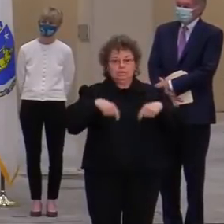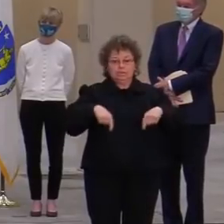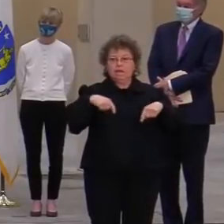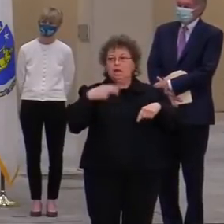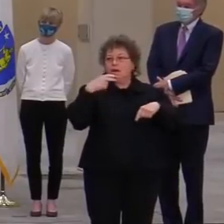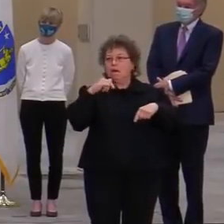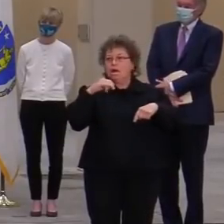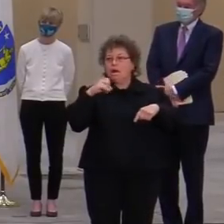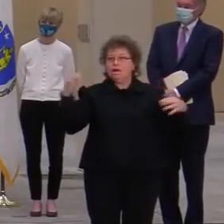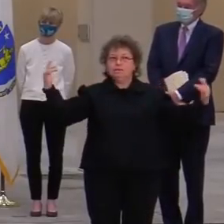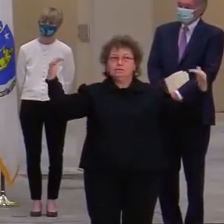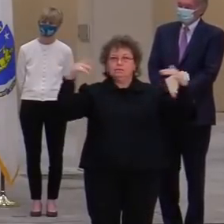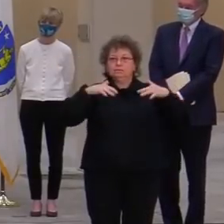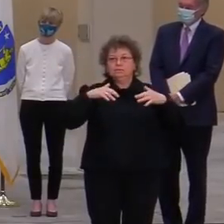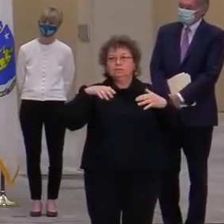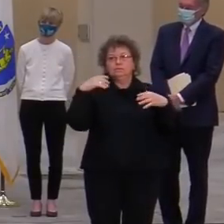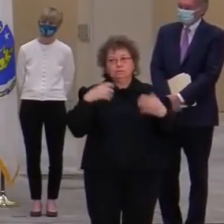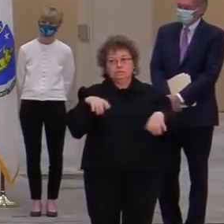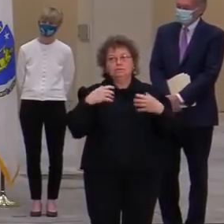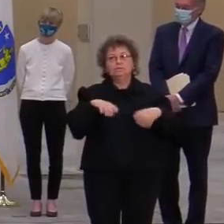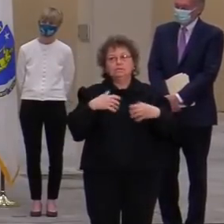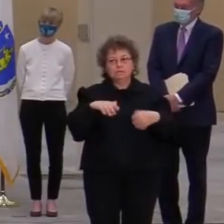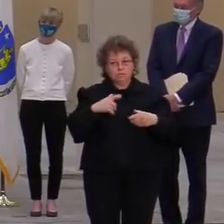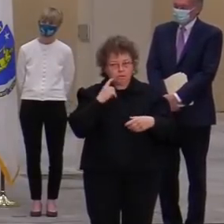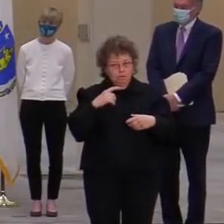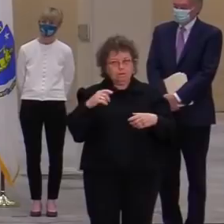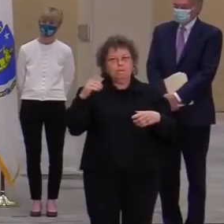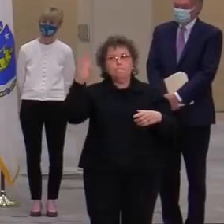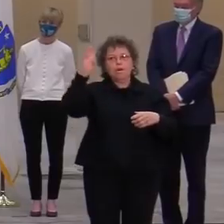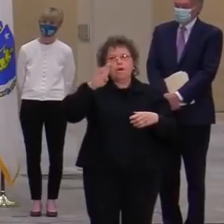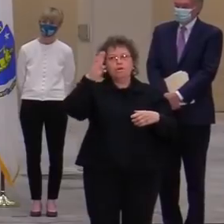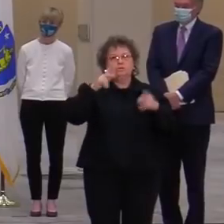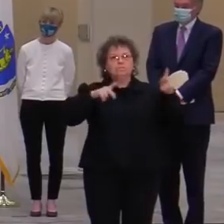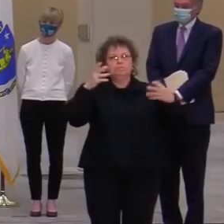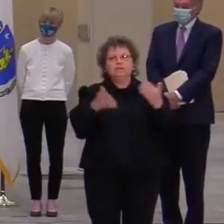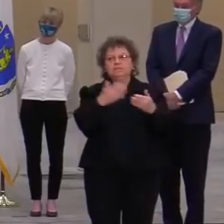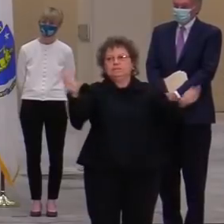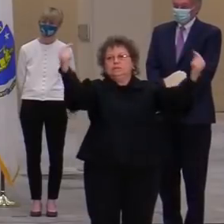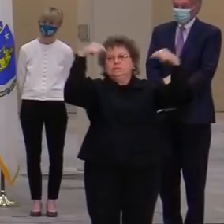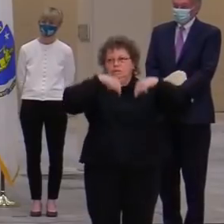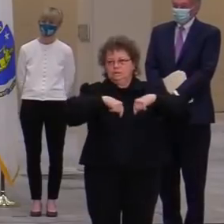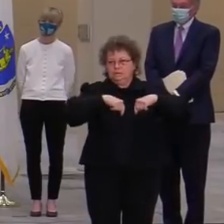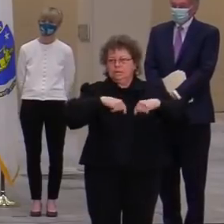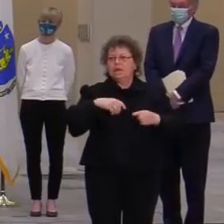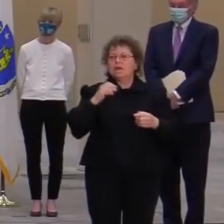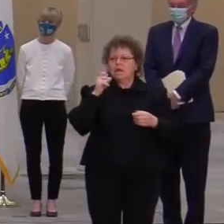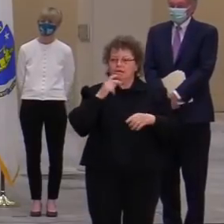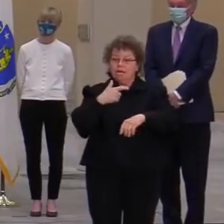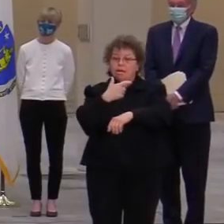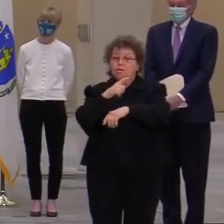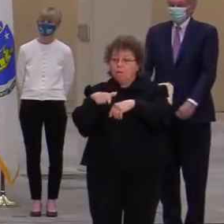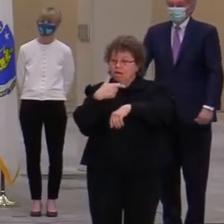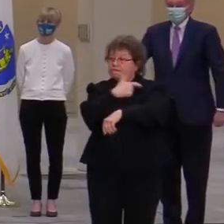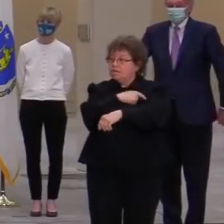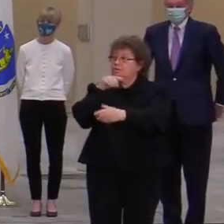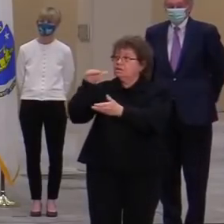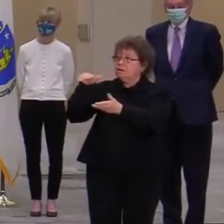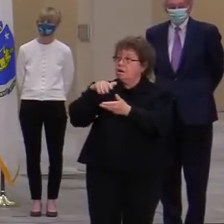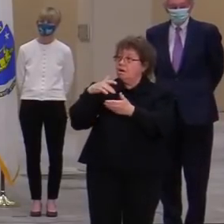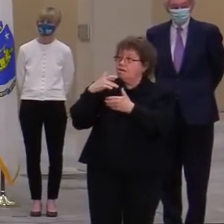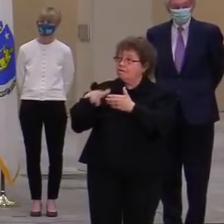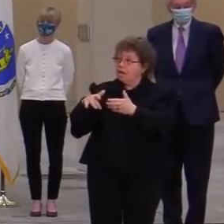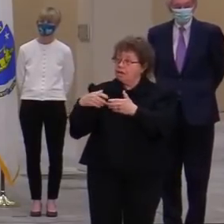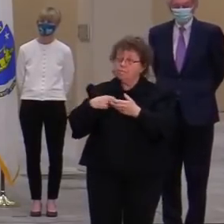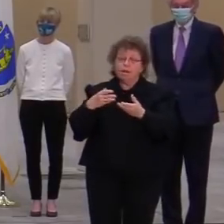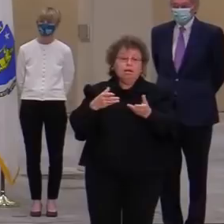folks here in Boston. And to the extent that additional vaccines on an incremental basis become available, we'll make sure we